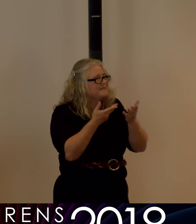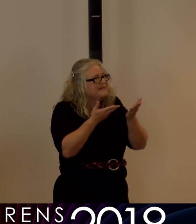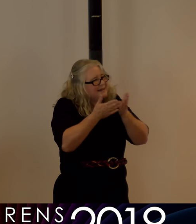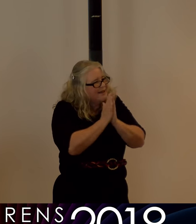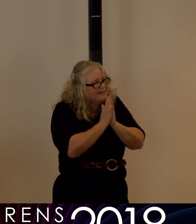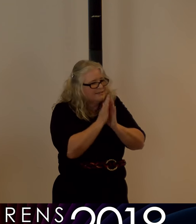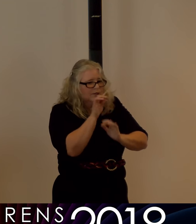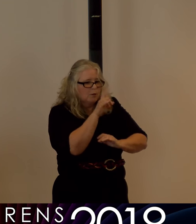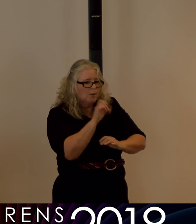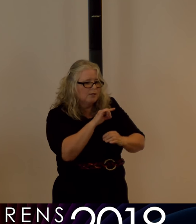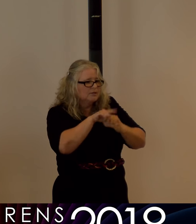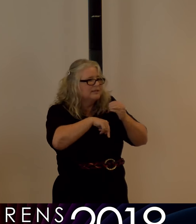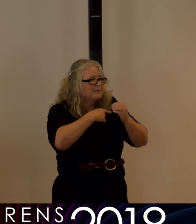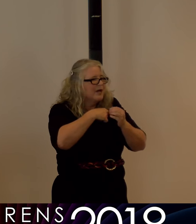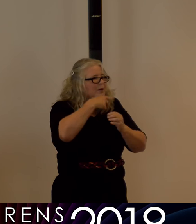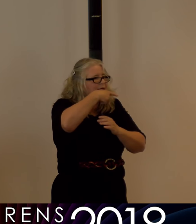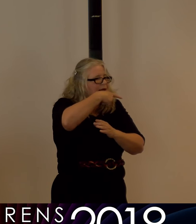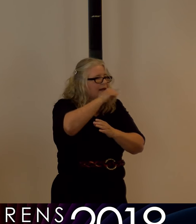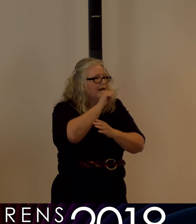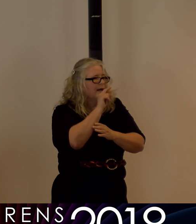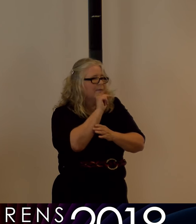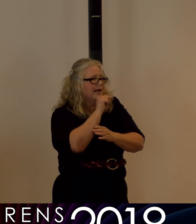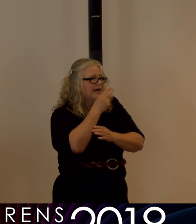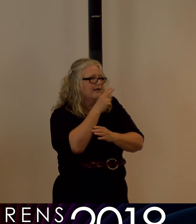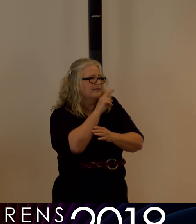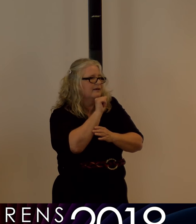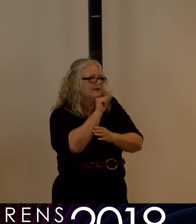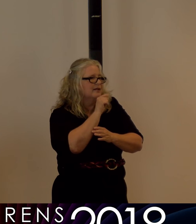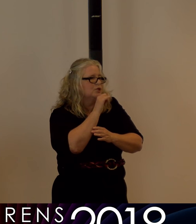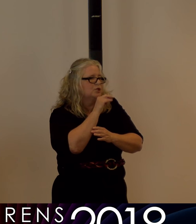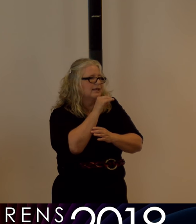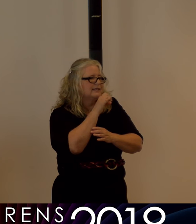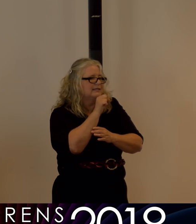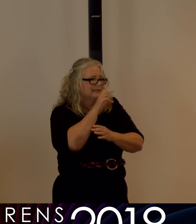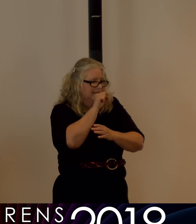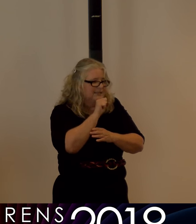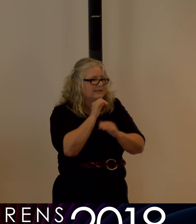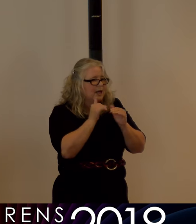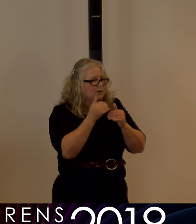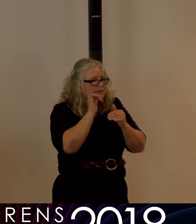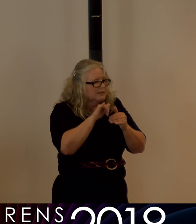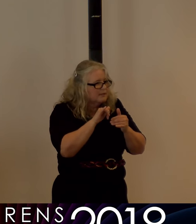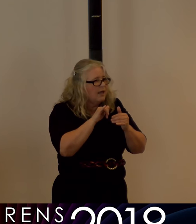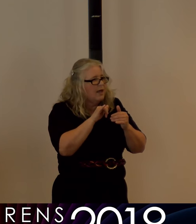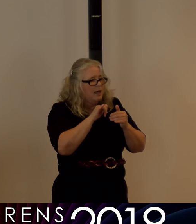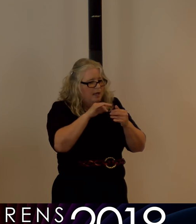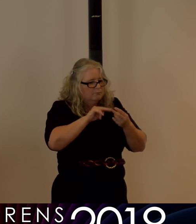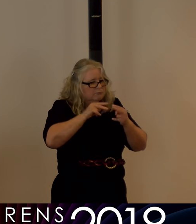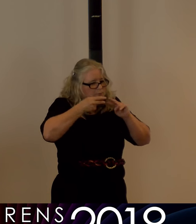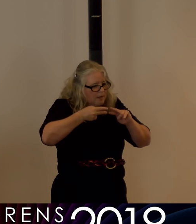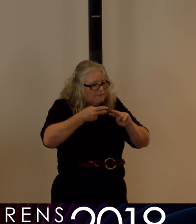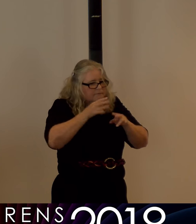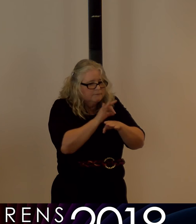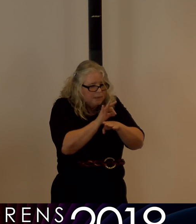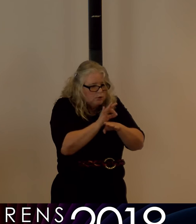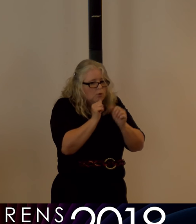questions about pathogenesis. So how does this protein function in cells, in organisms, and how does